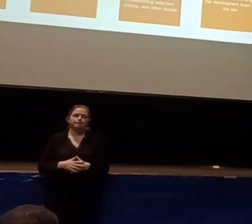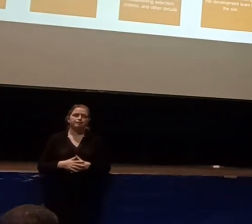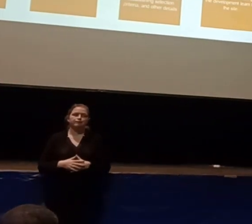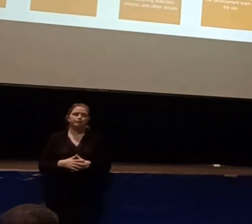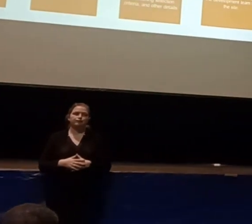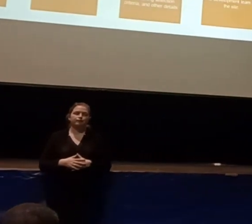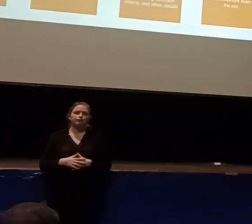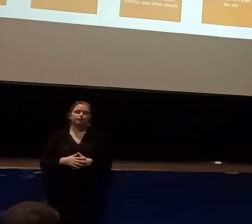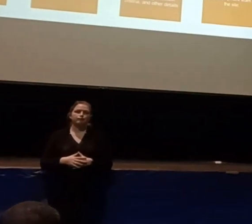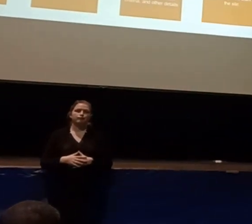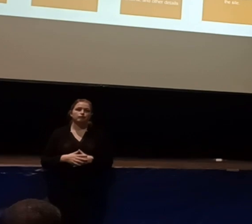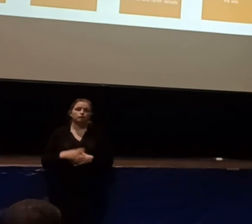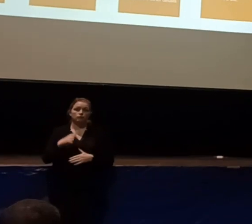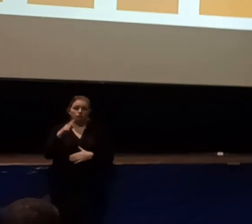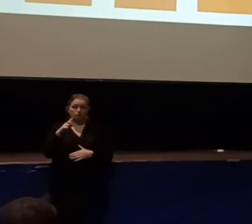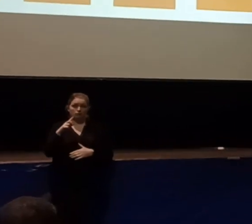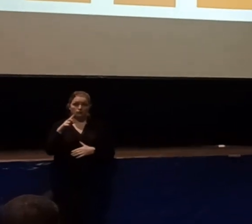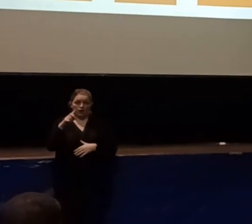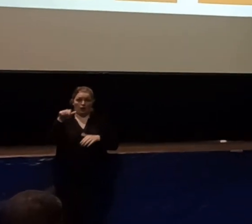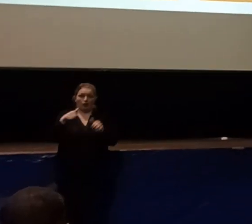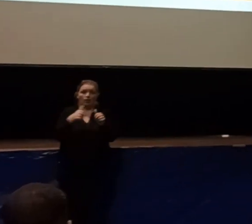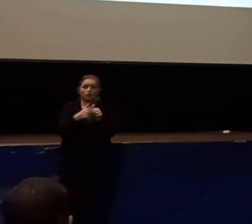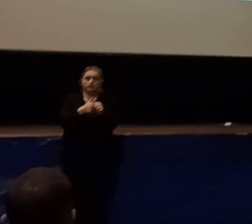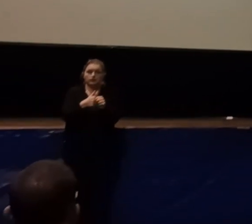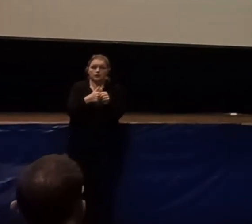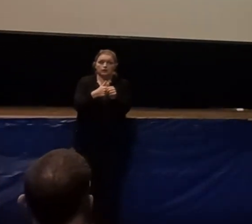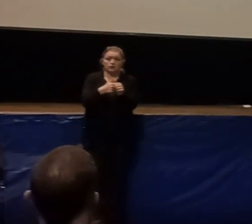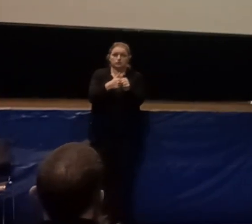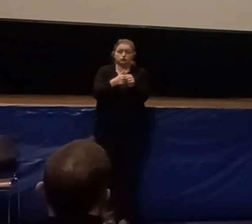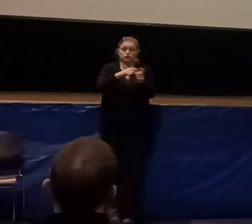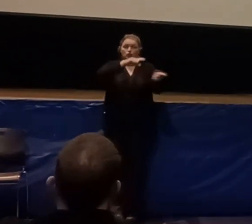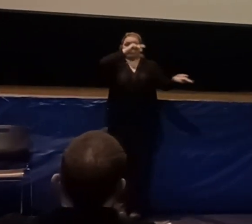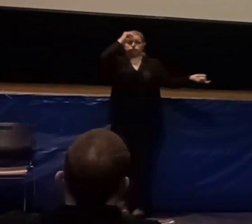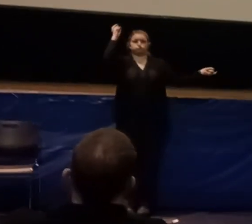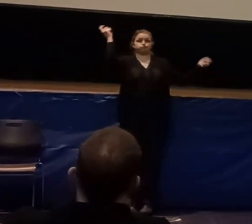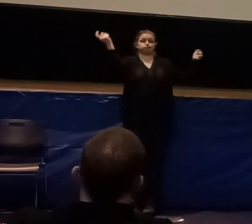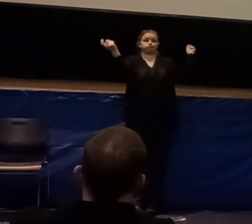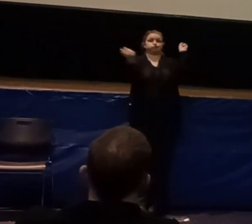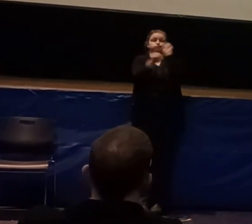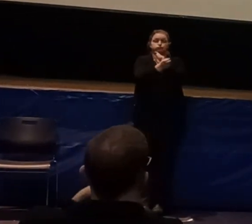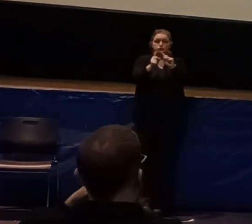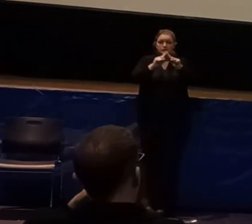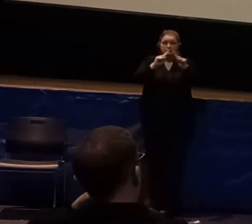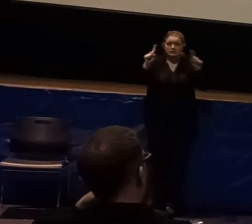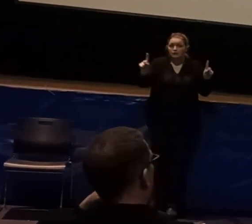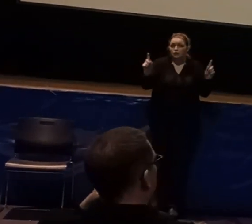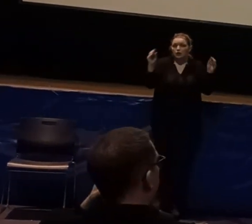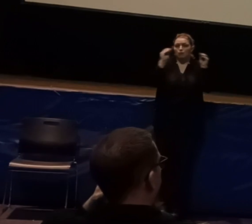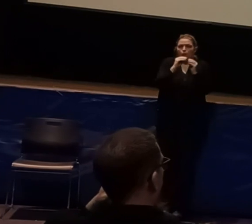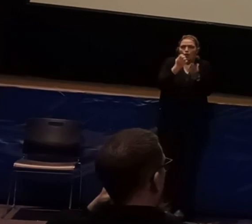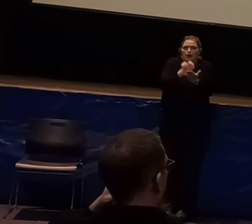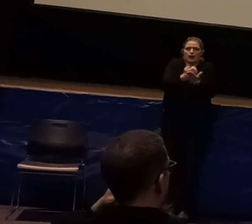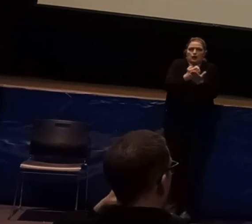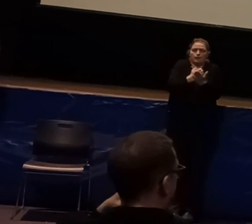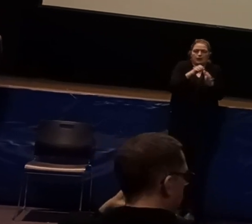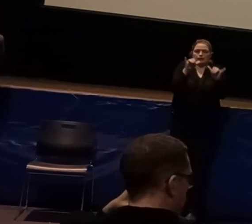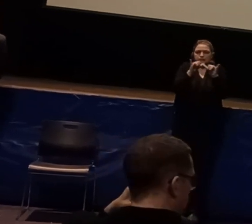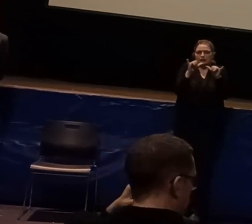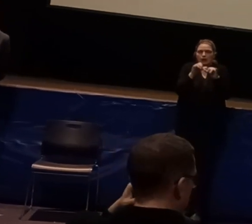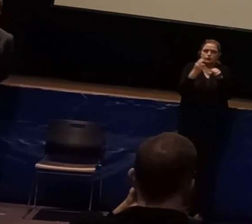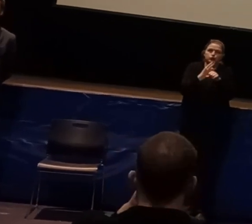The second, the update is so dramatically different and so much more economic in terms of its size and